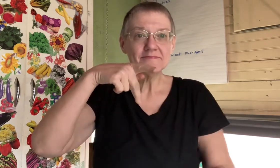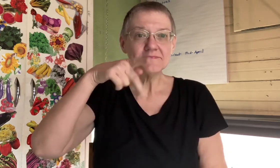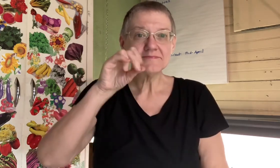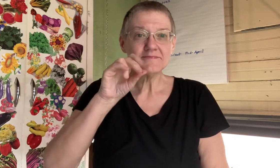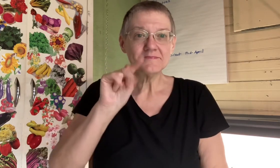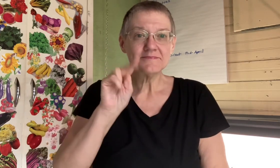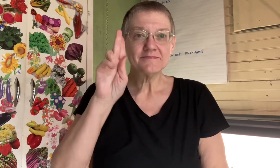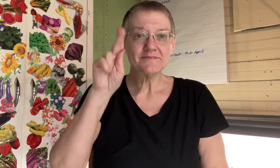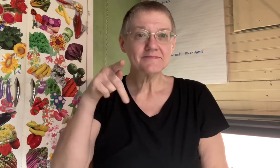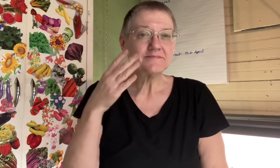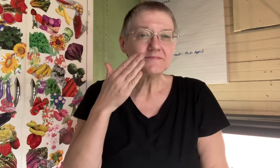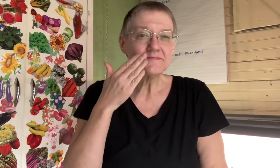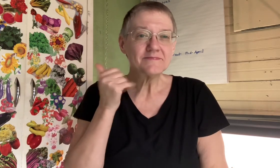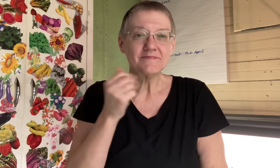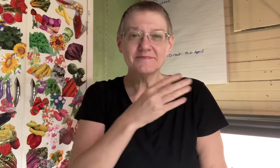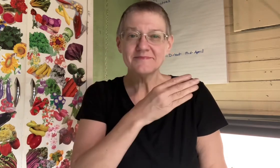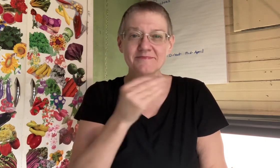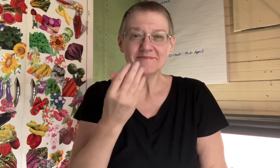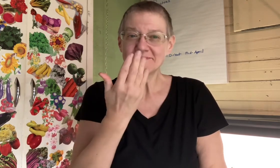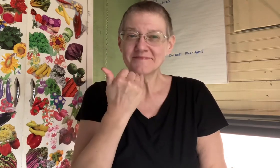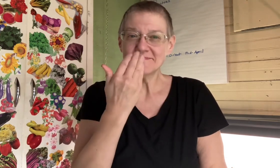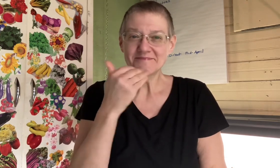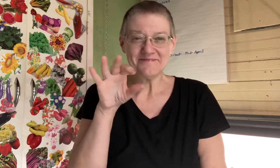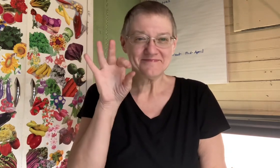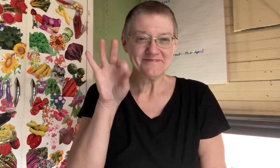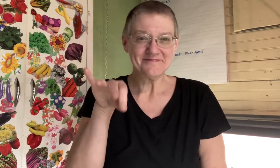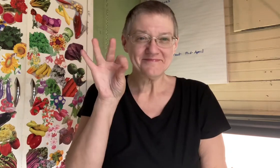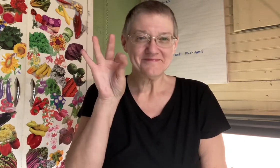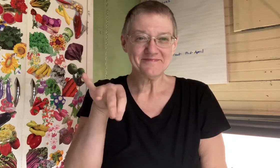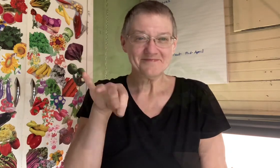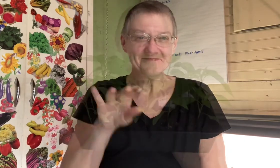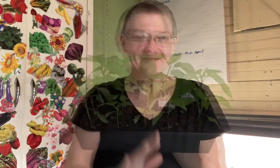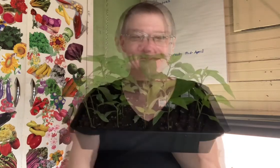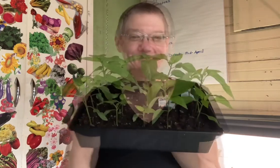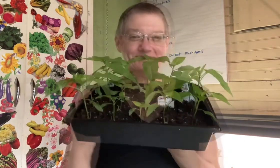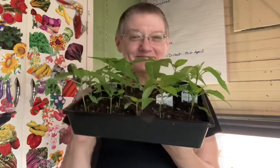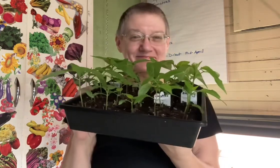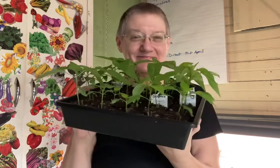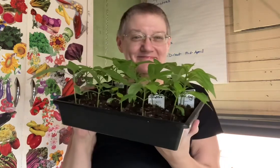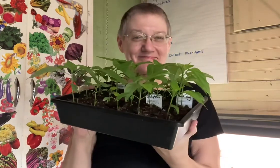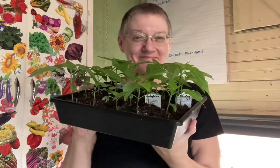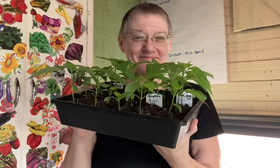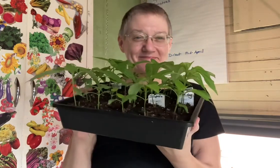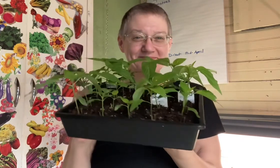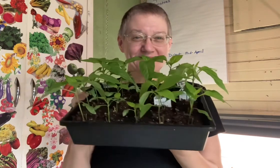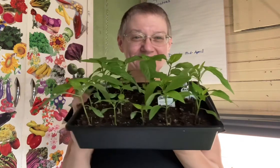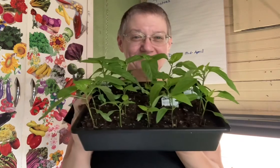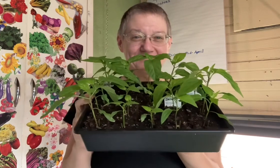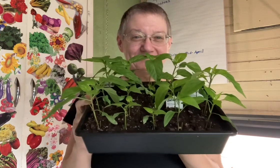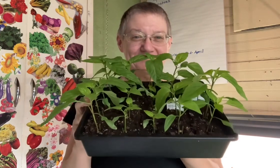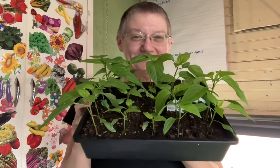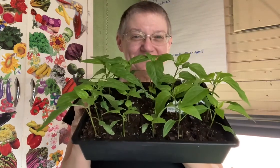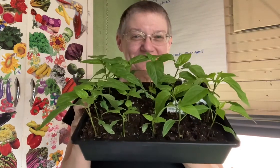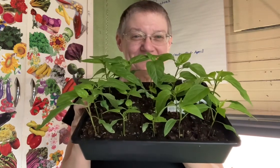Today we're going to pot up sweet and hot peppers.